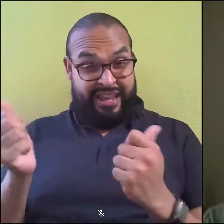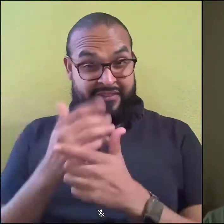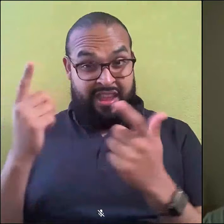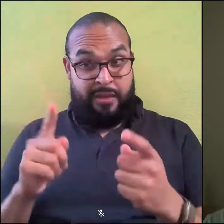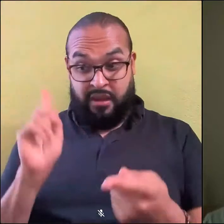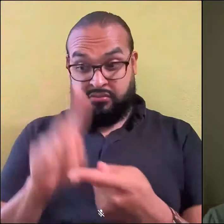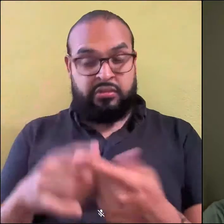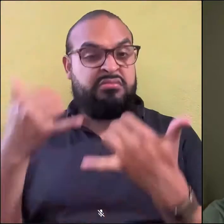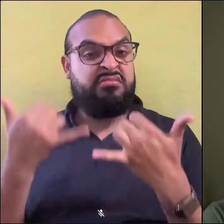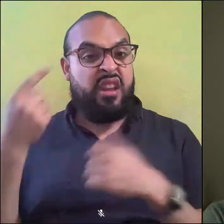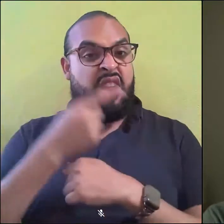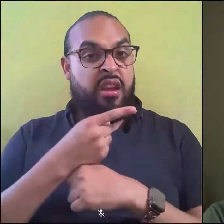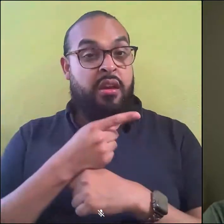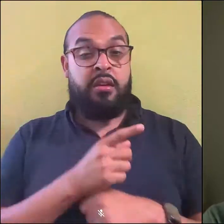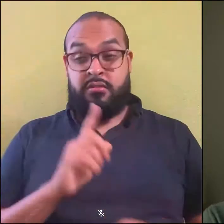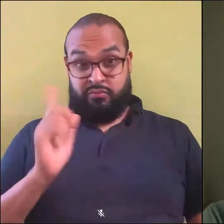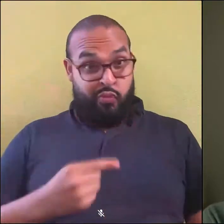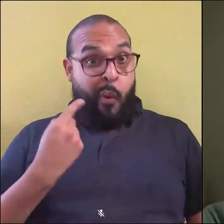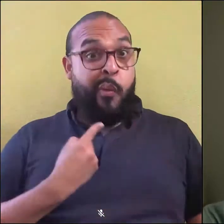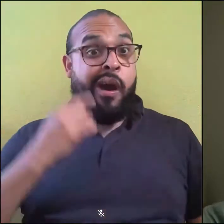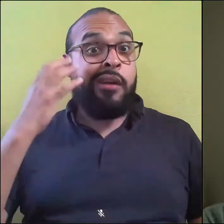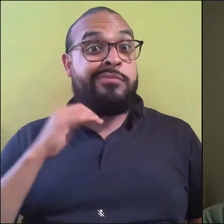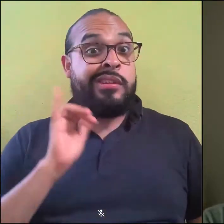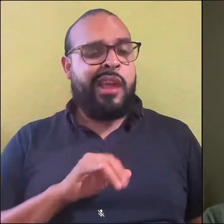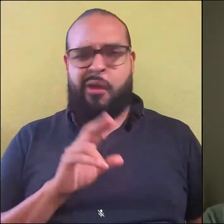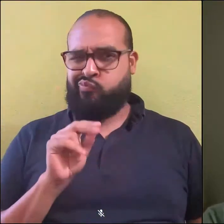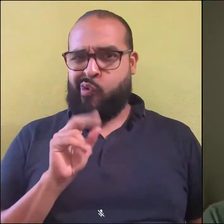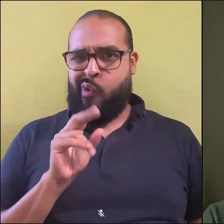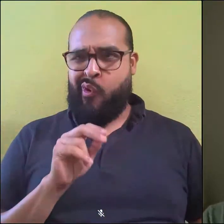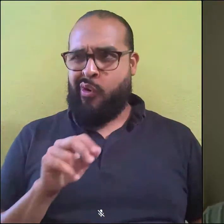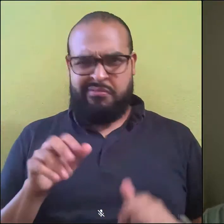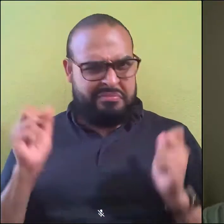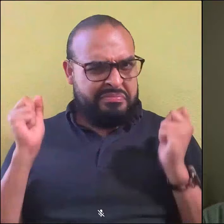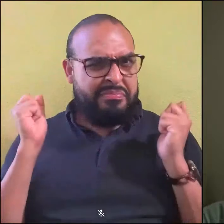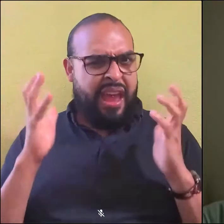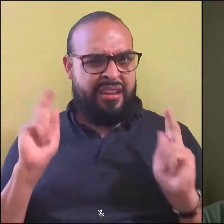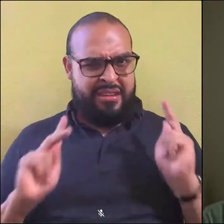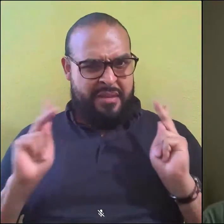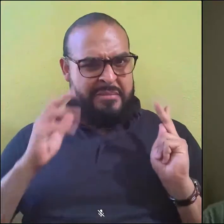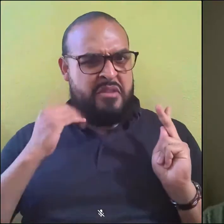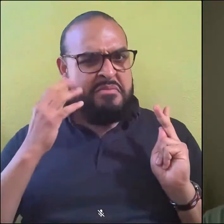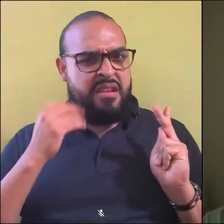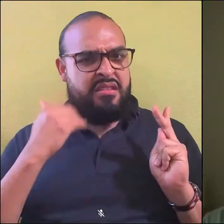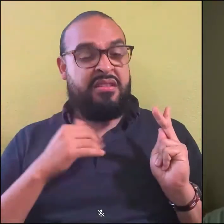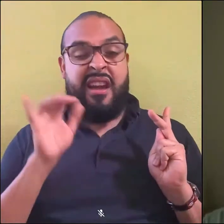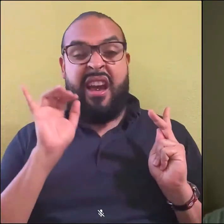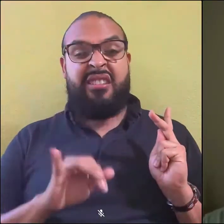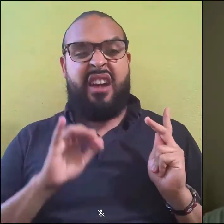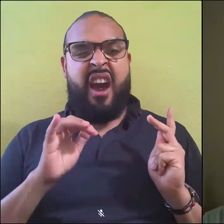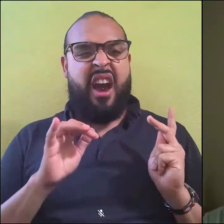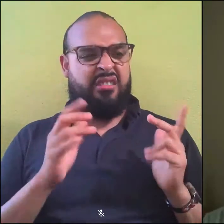to the millions of people that were significantly affected by those events. But these events of this nature are happening all the